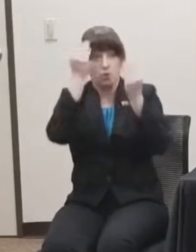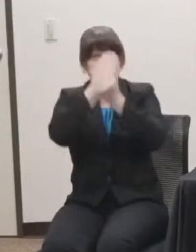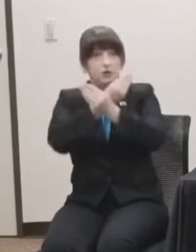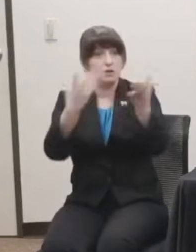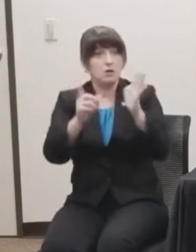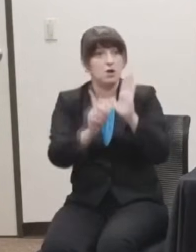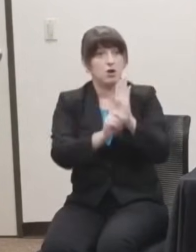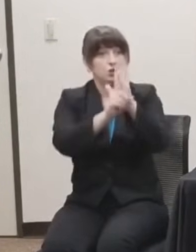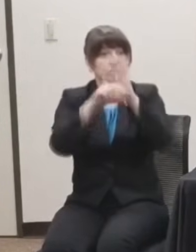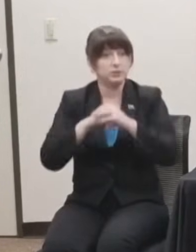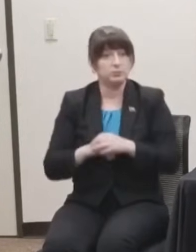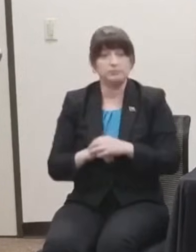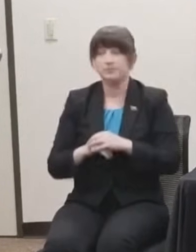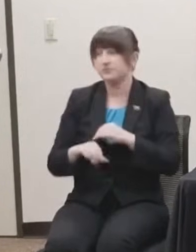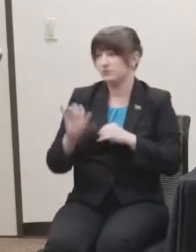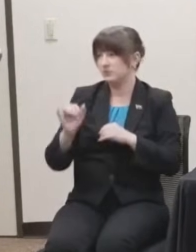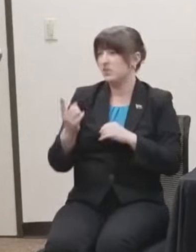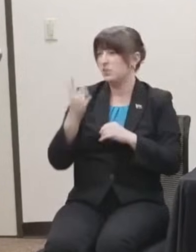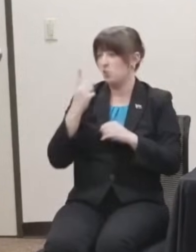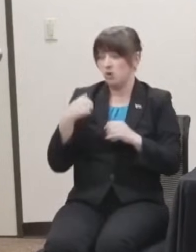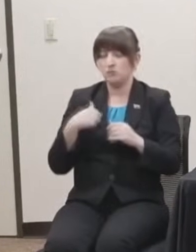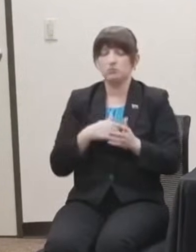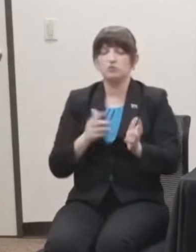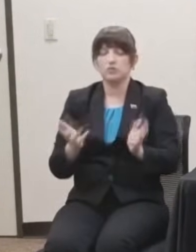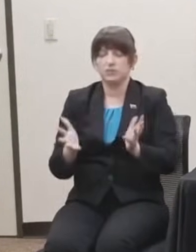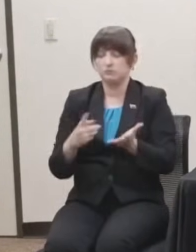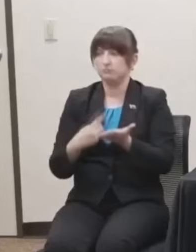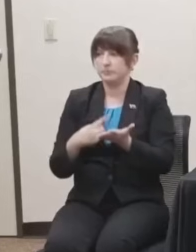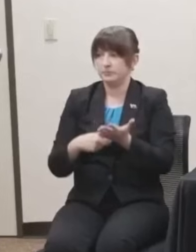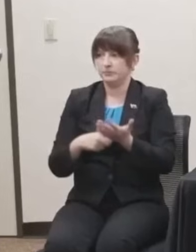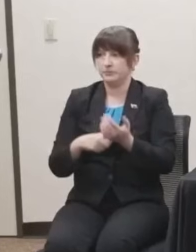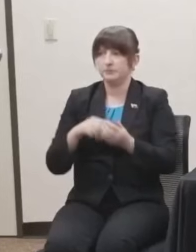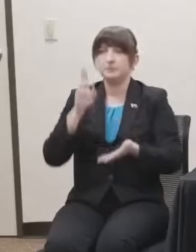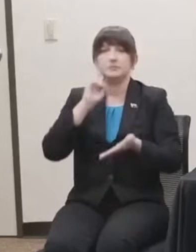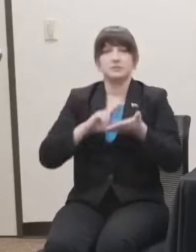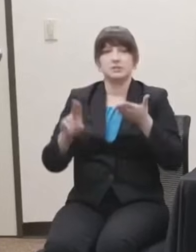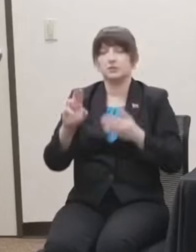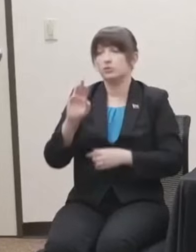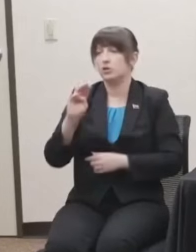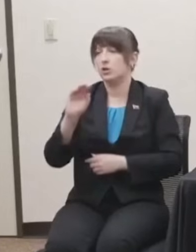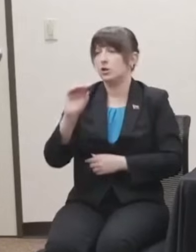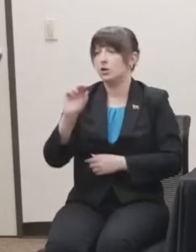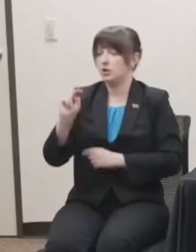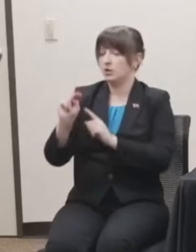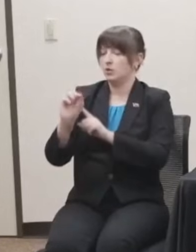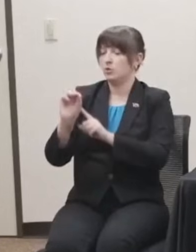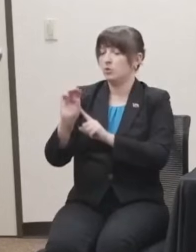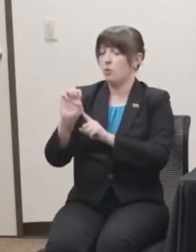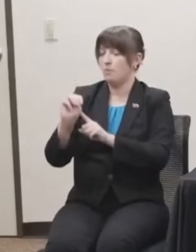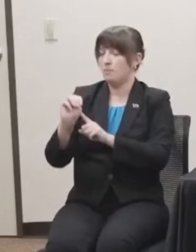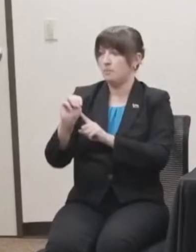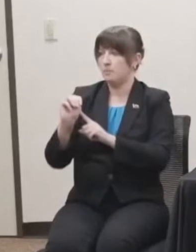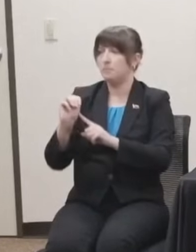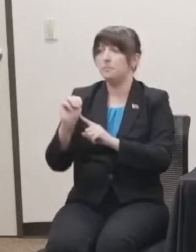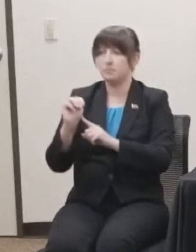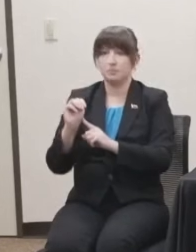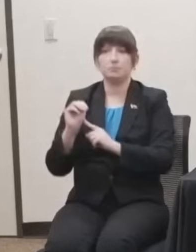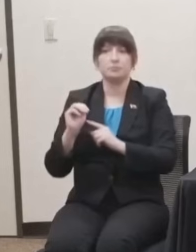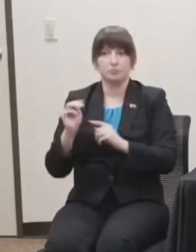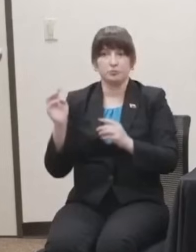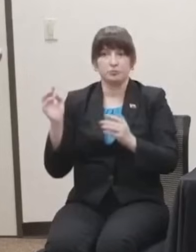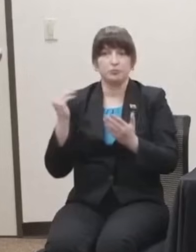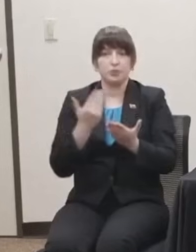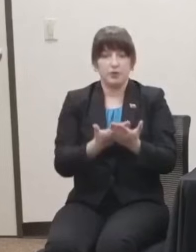this? It's one of the things that we spoke about when Secretary Noem was in, and this is part of ongoing conversations. And I'll add